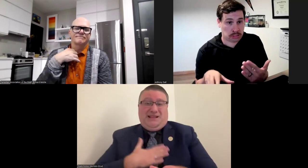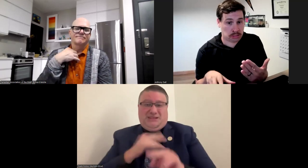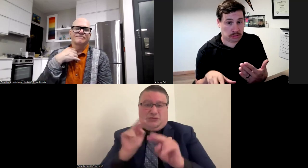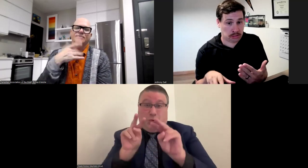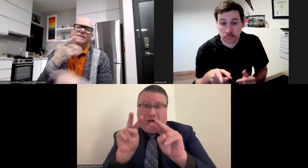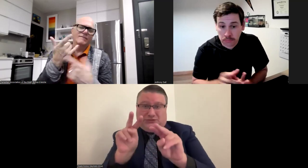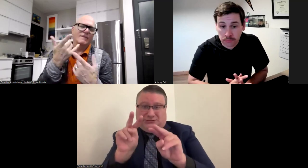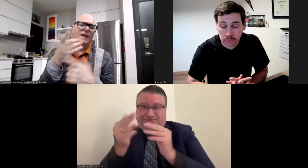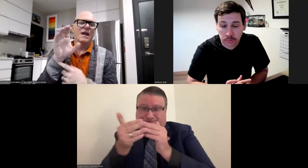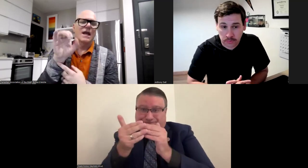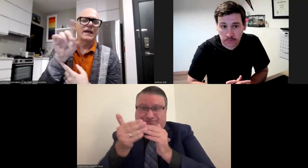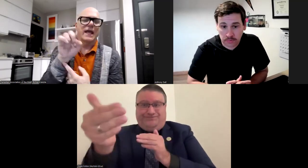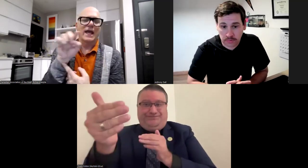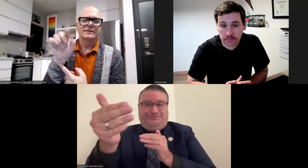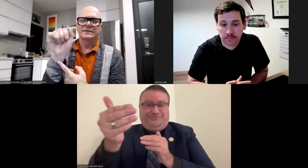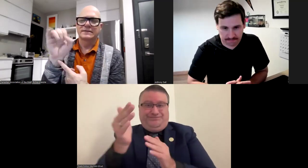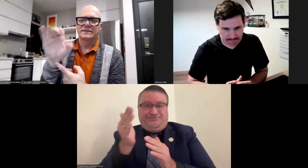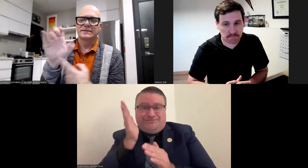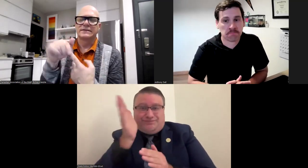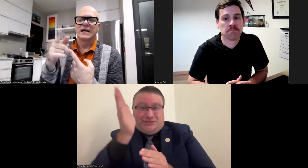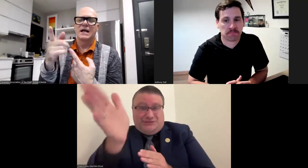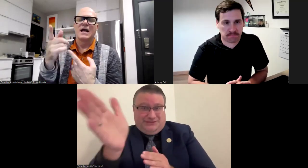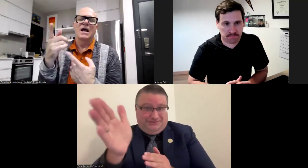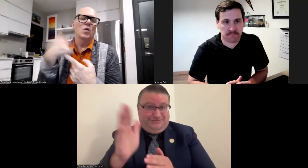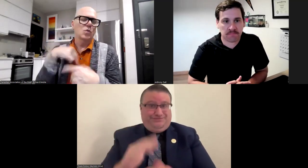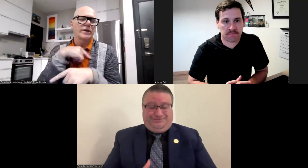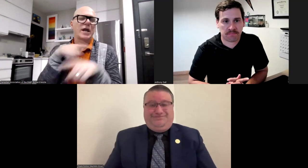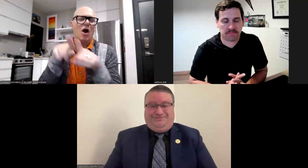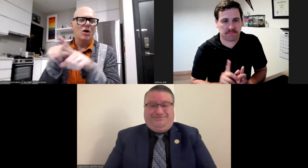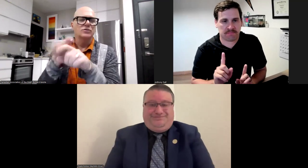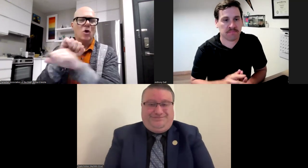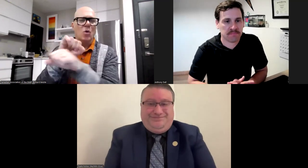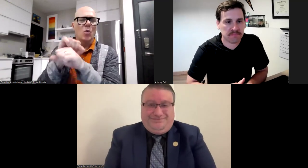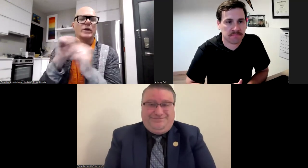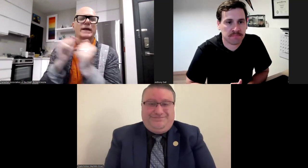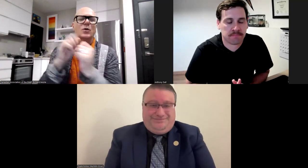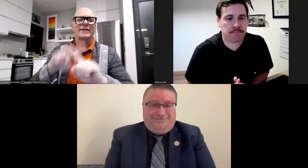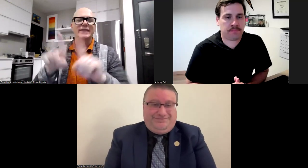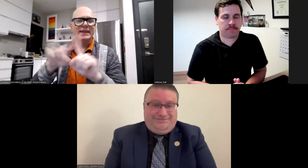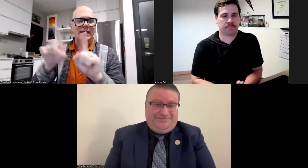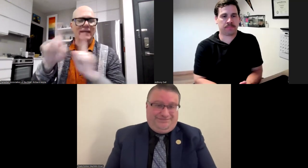All right, Richard, any thought? Oh, Frank. Well, I was just going to say, I'm really looking forward to, where this technology is going to lead